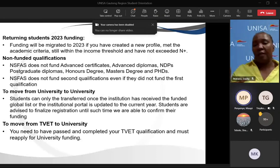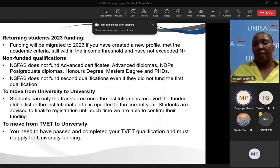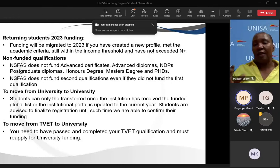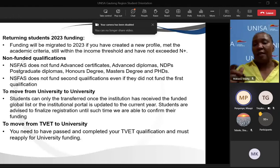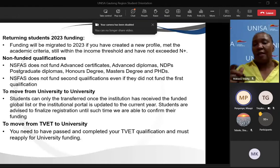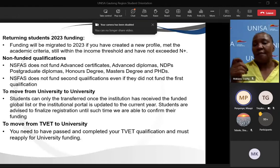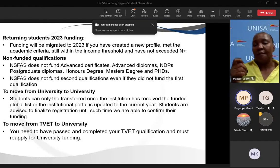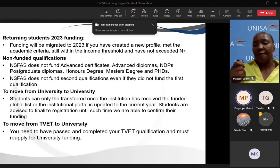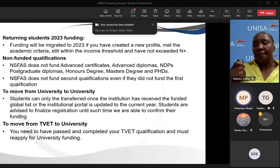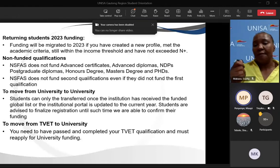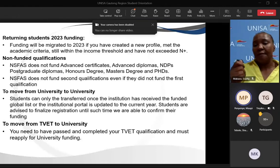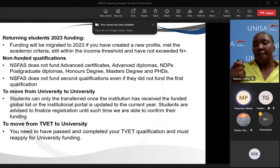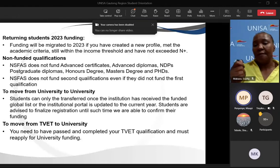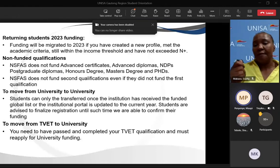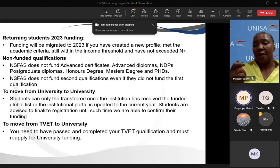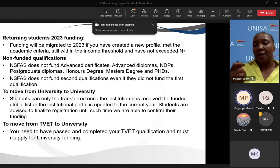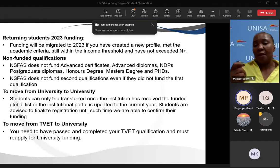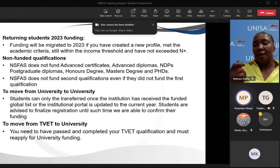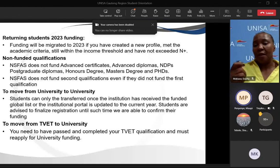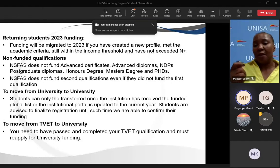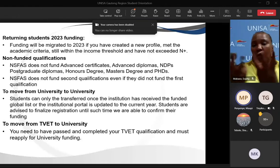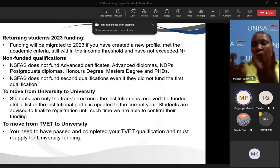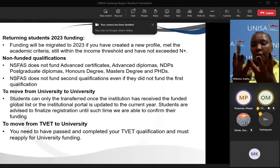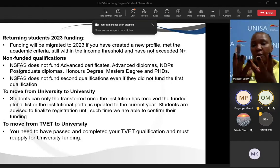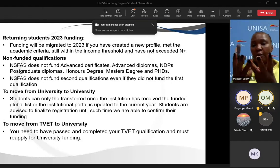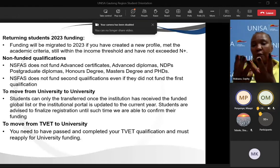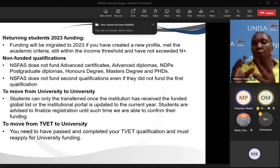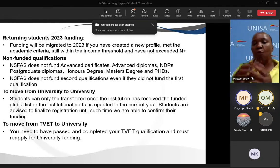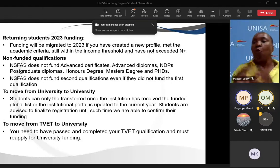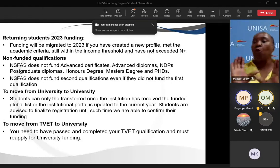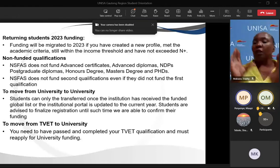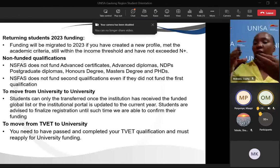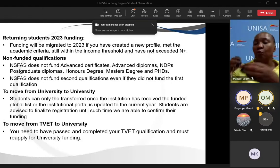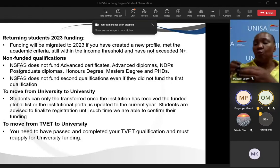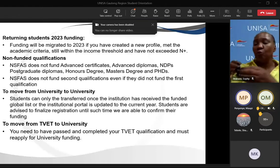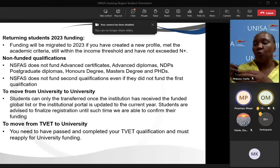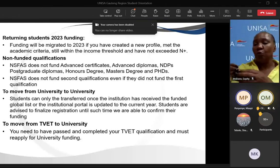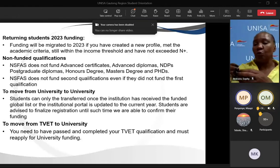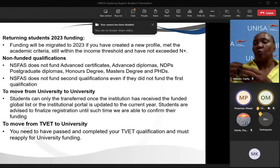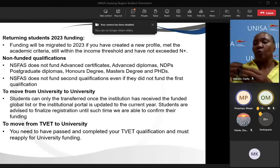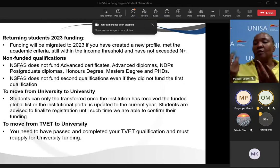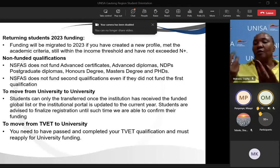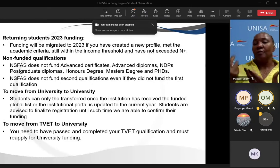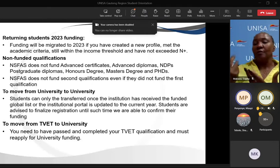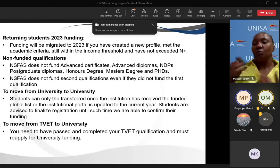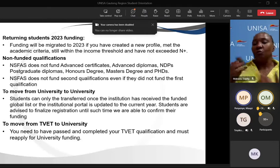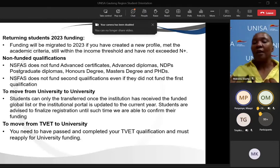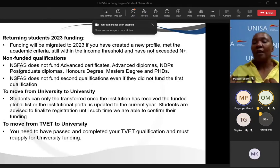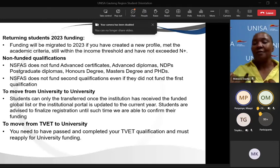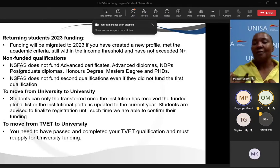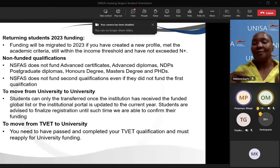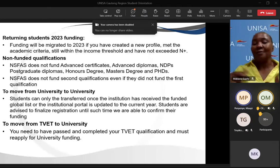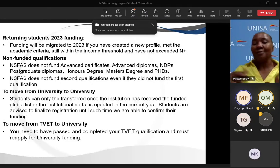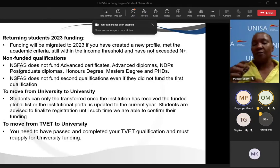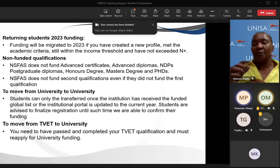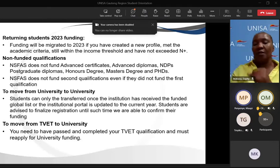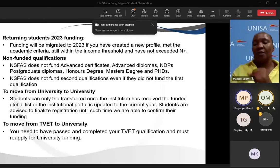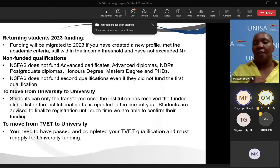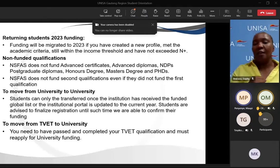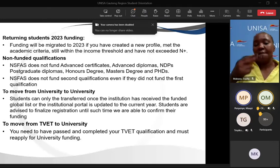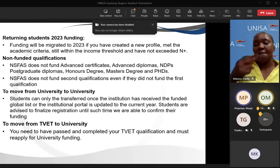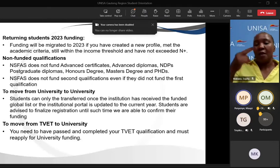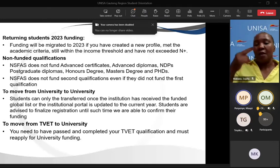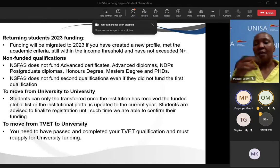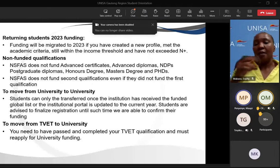Global lists or the institutional proton is updated to the current year students are advised to finalize